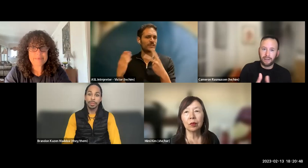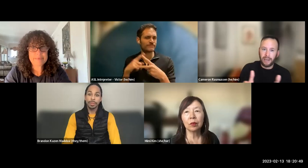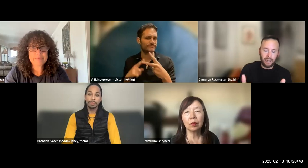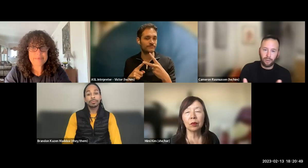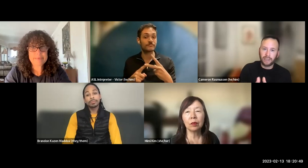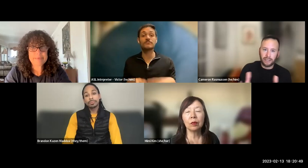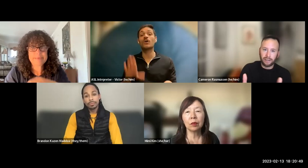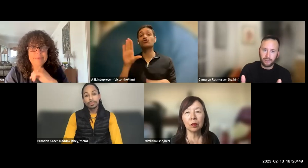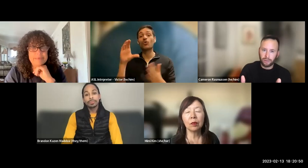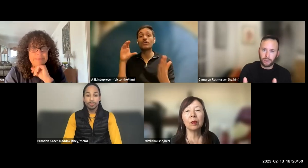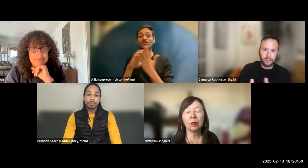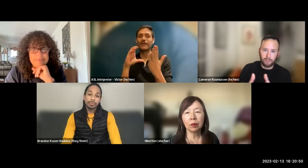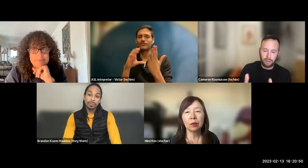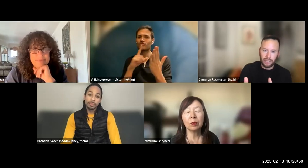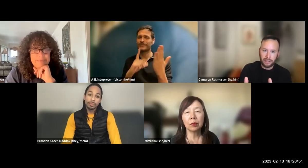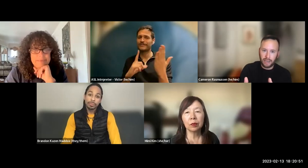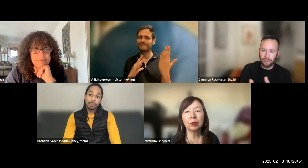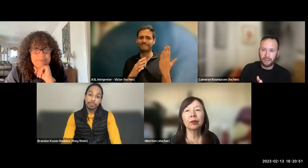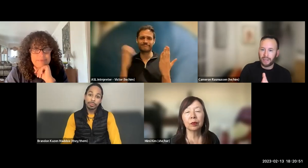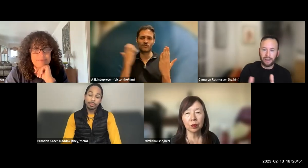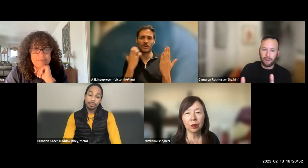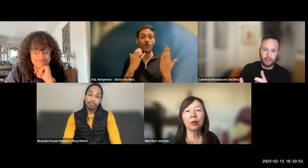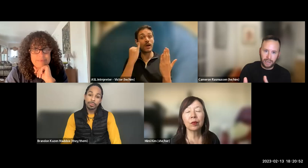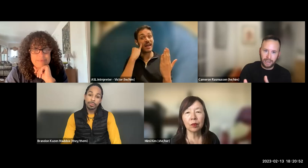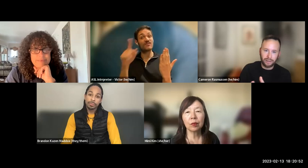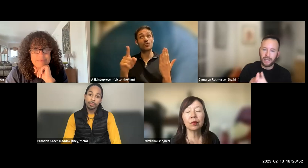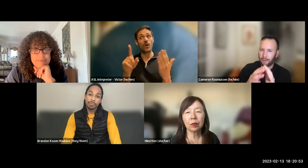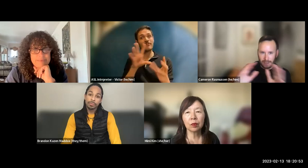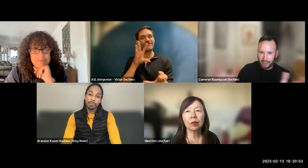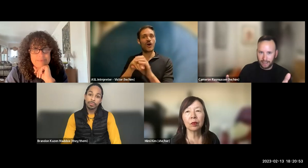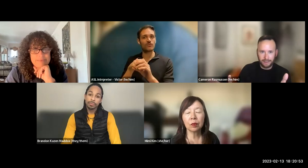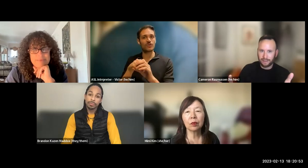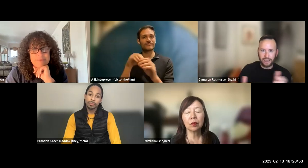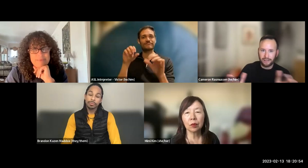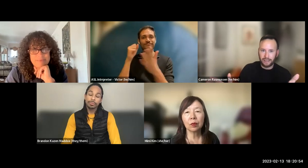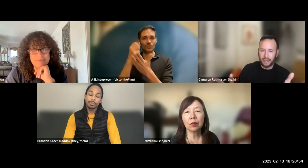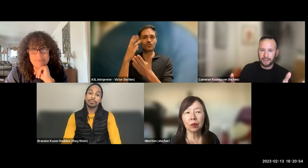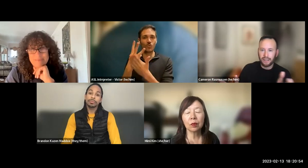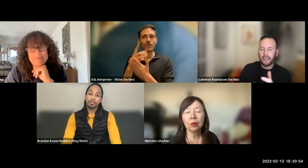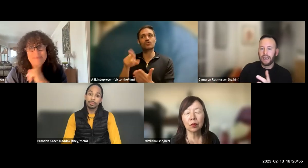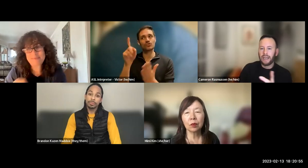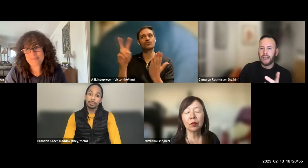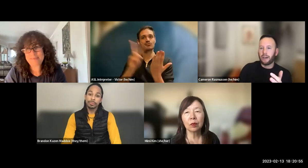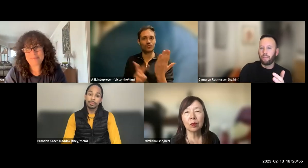incredible, and anyone connected to social work should be reading this chapter. I think I reread it yesterday and I was like, yes, yes, and